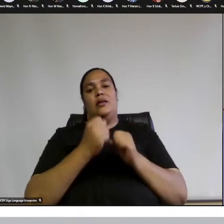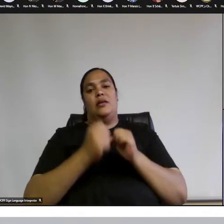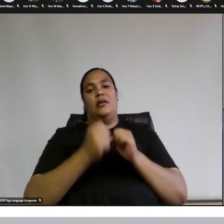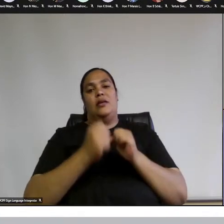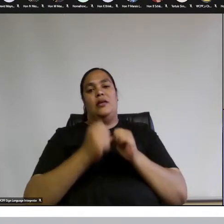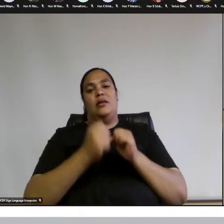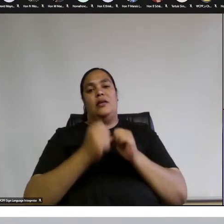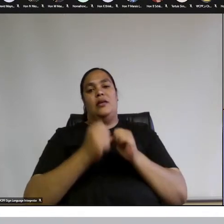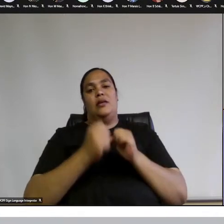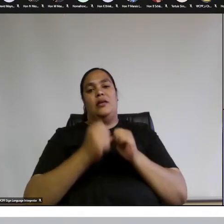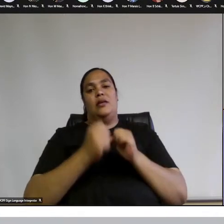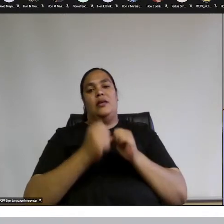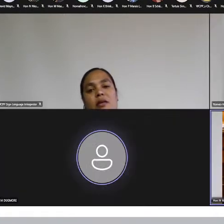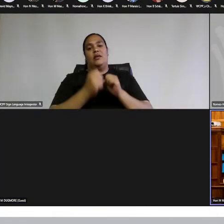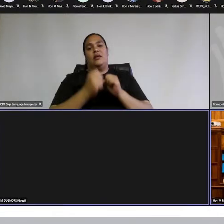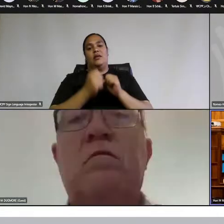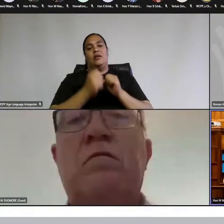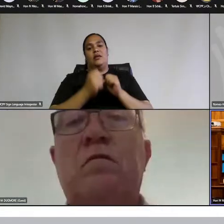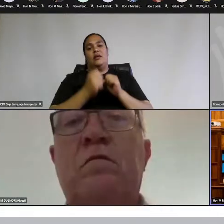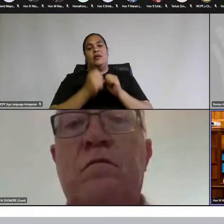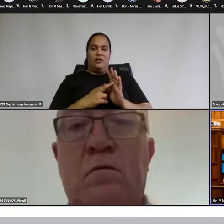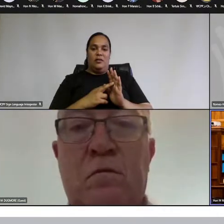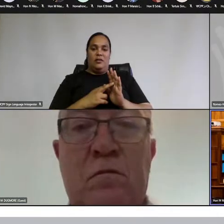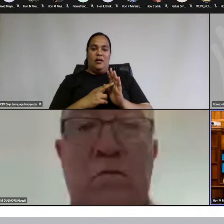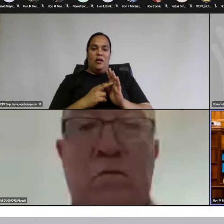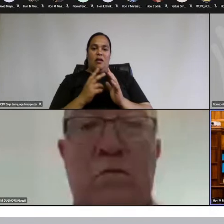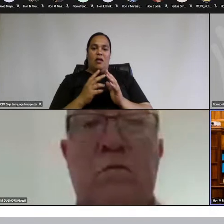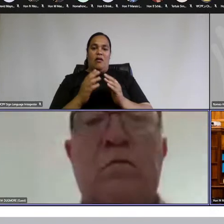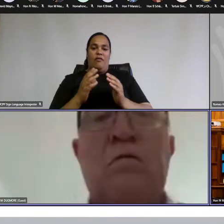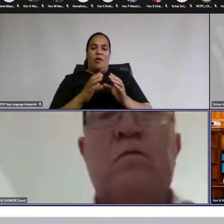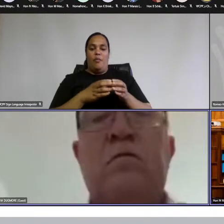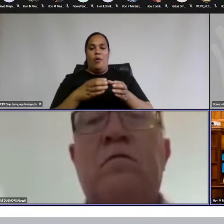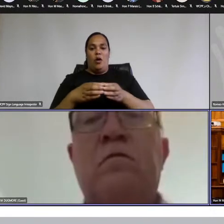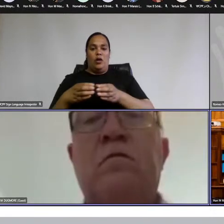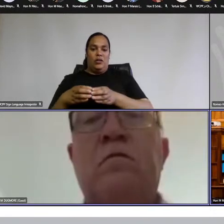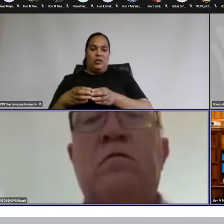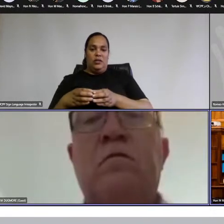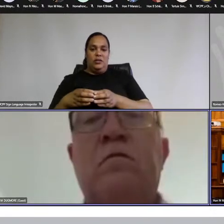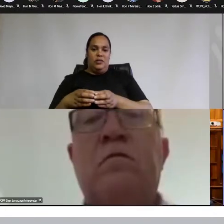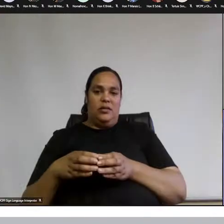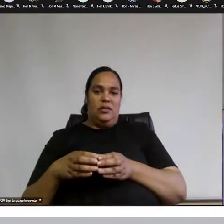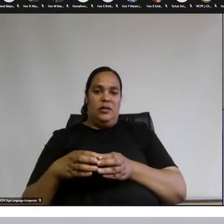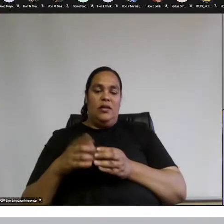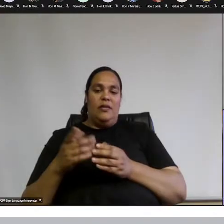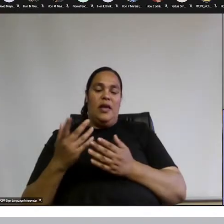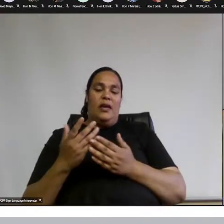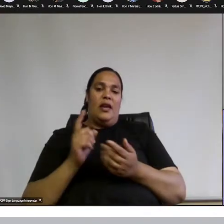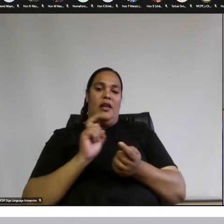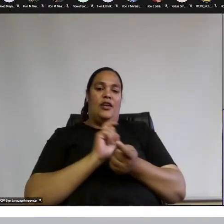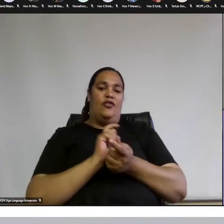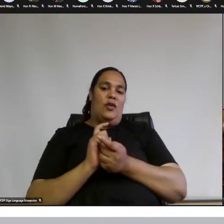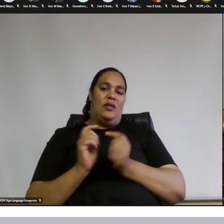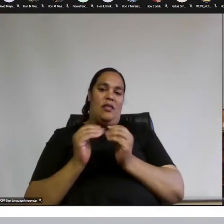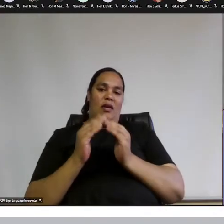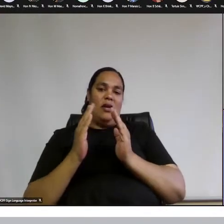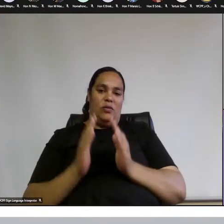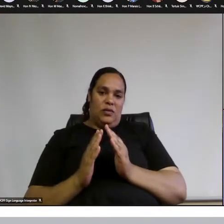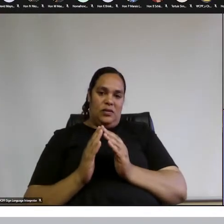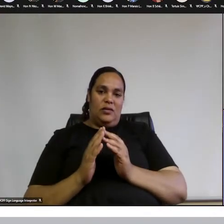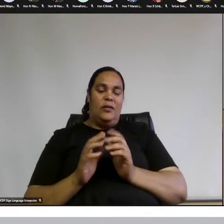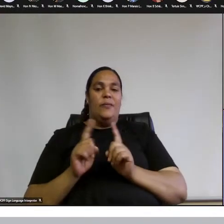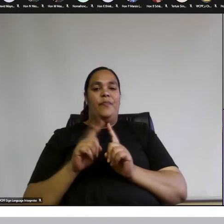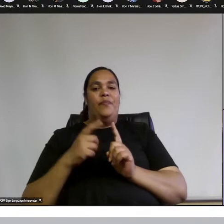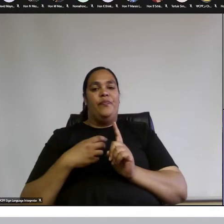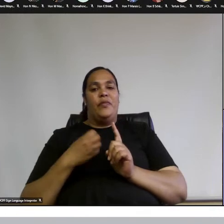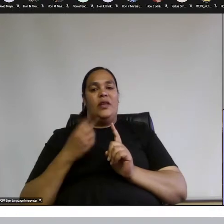now afford the representatives of parties an opportunity to address the House. I'll